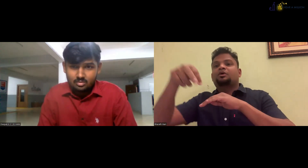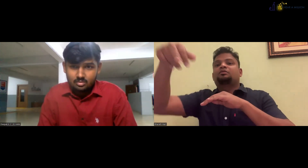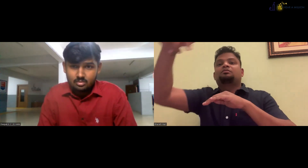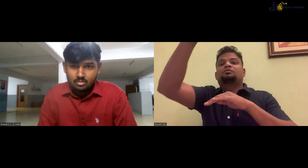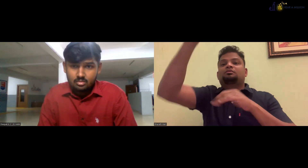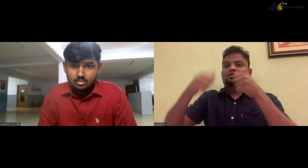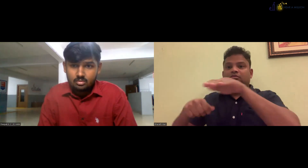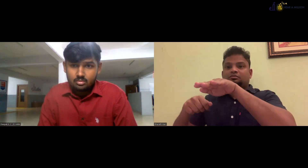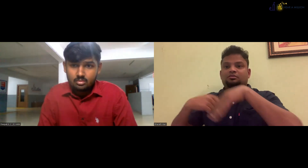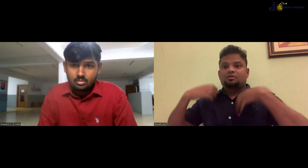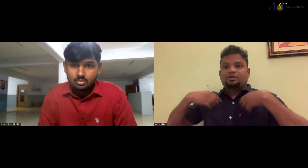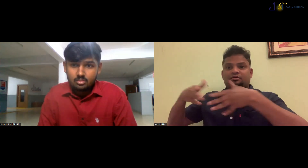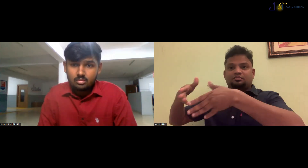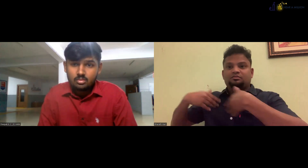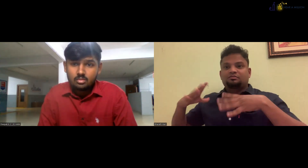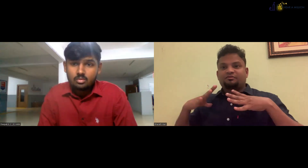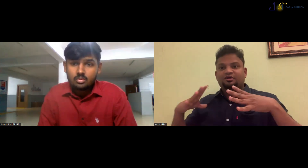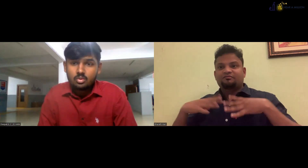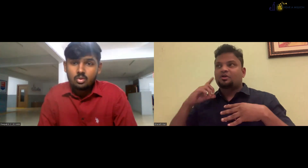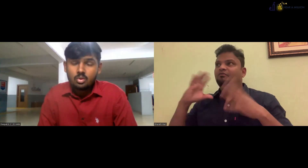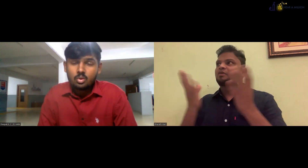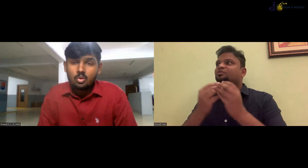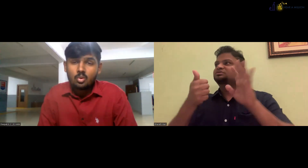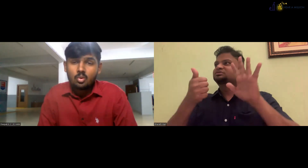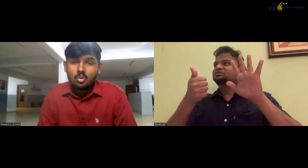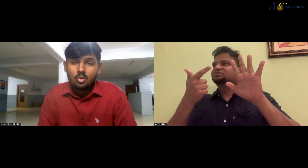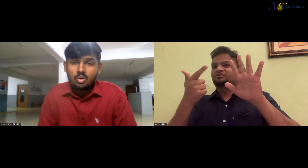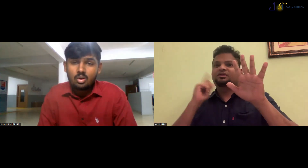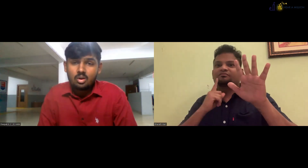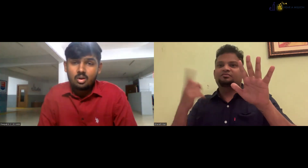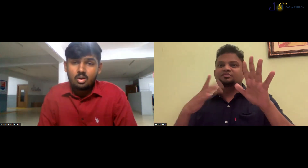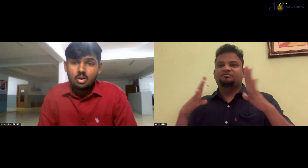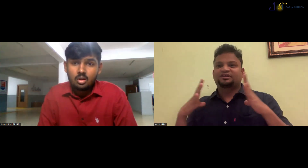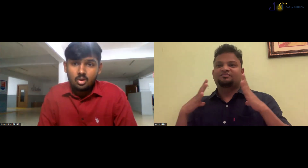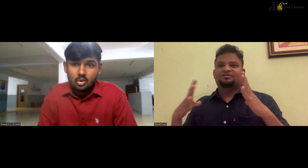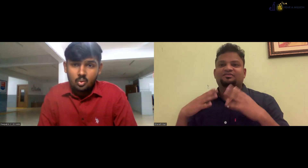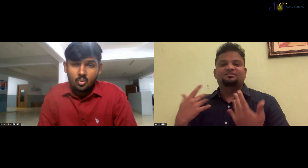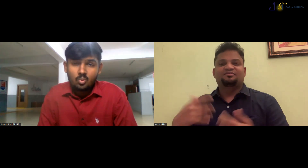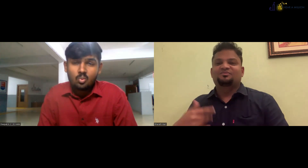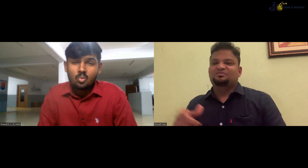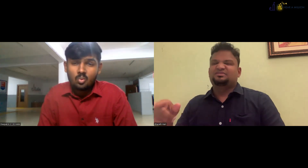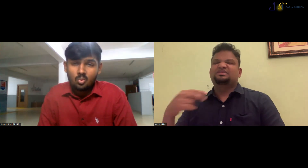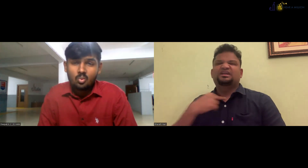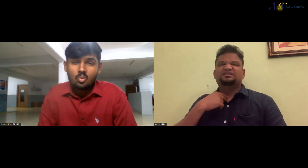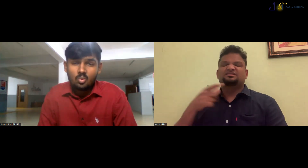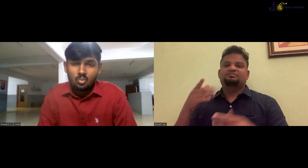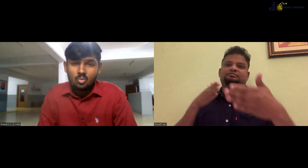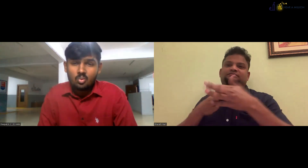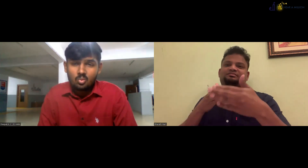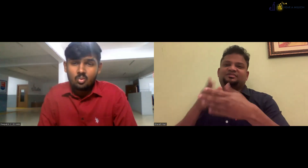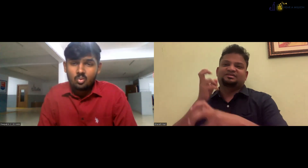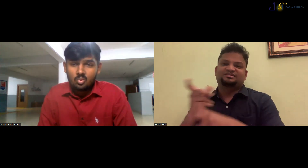the person won't listen. And imagine that driver, there were 6, 7